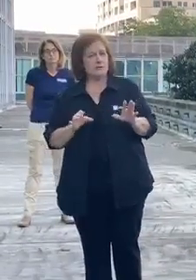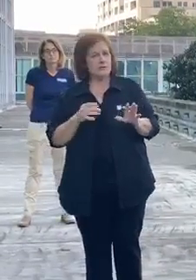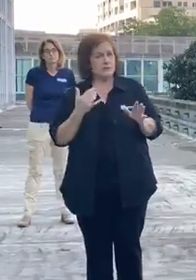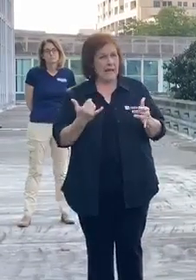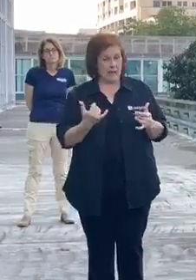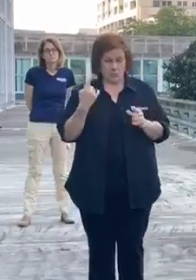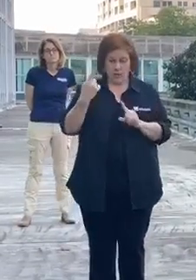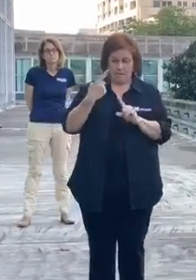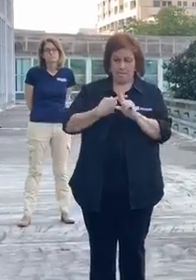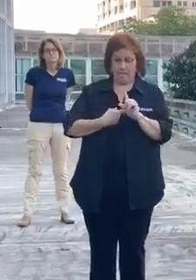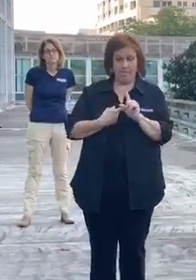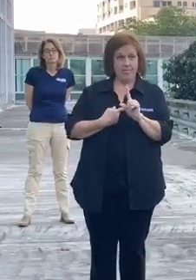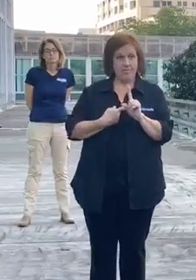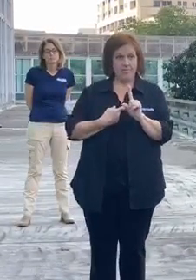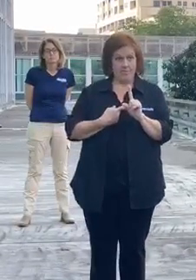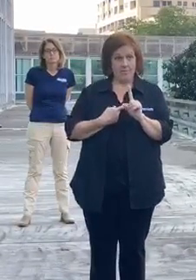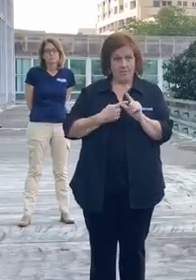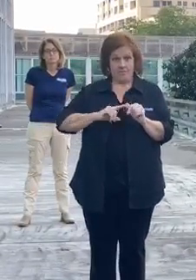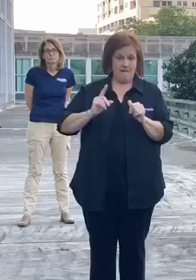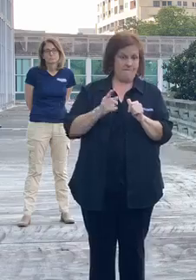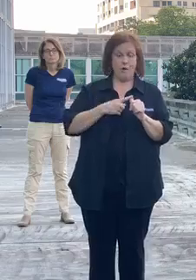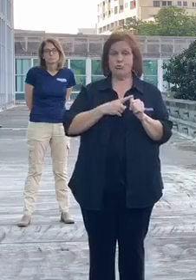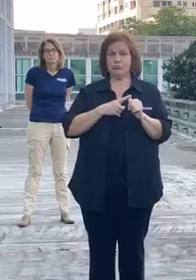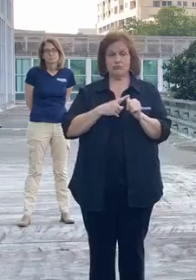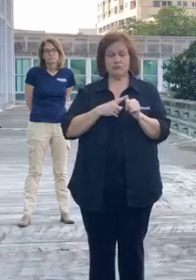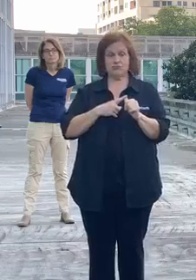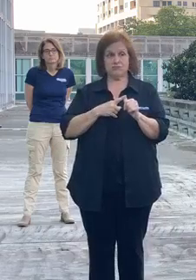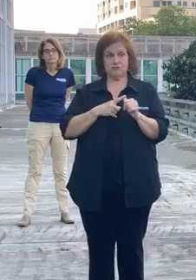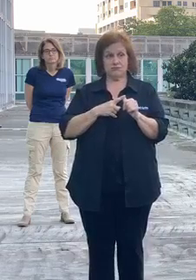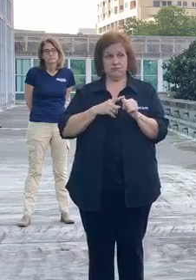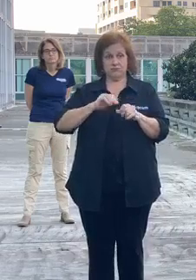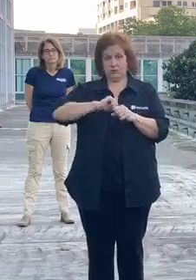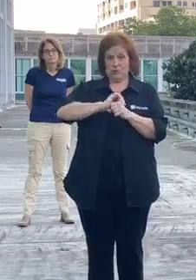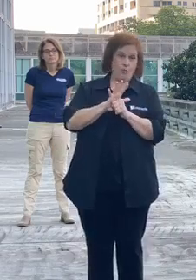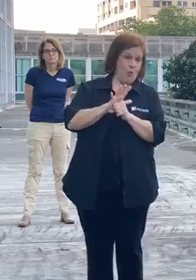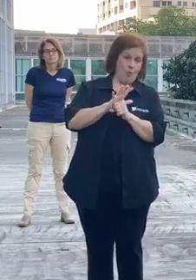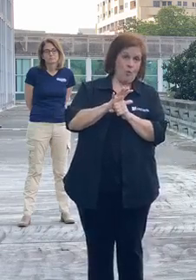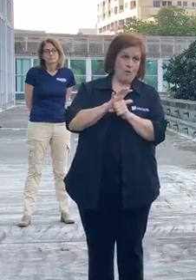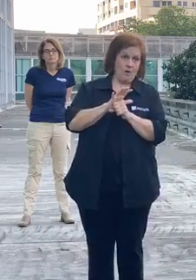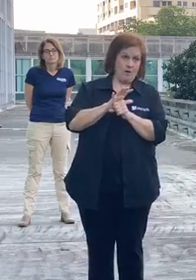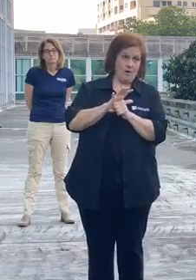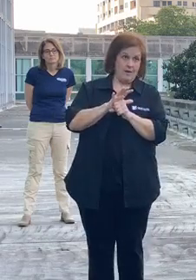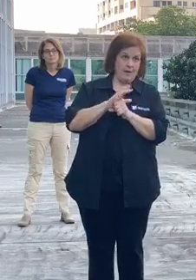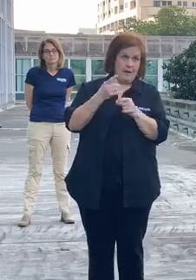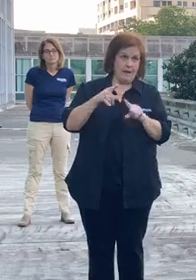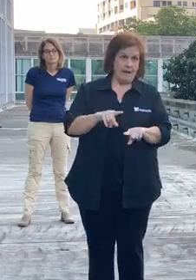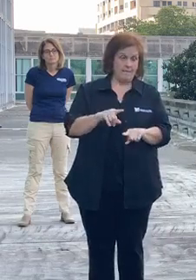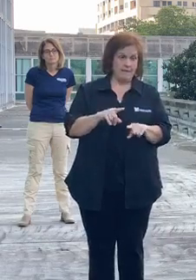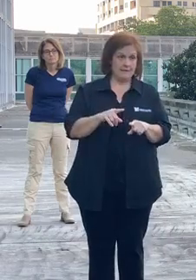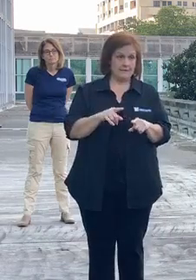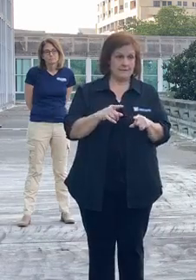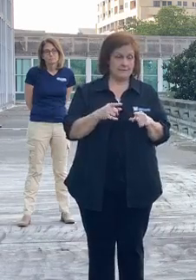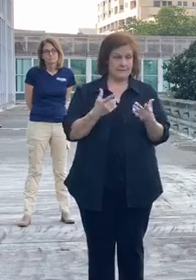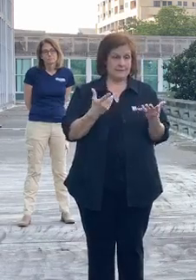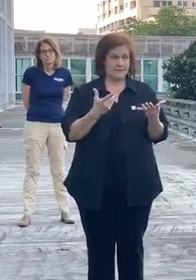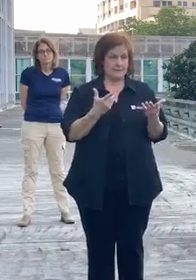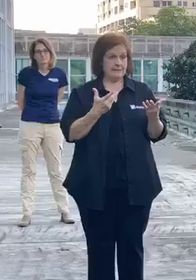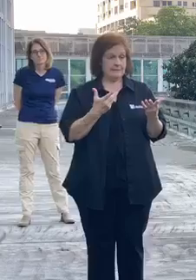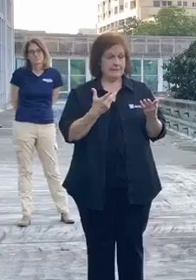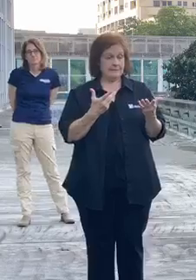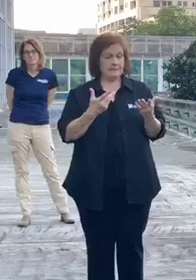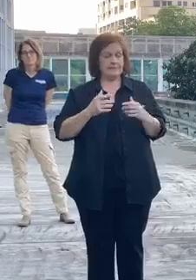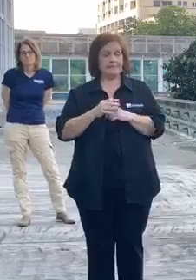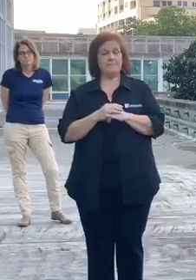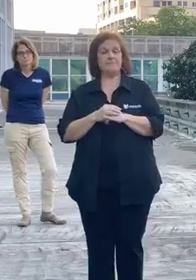been a month since the first case in Louisiana was reported. Just what are your thoughts about how fast things have changed? Well, one of